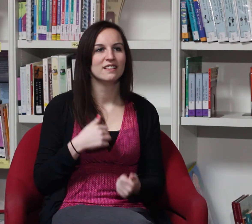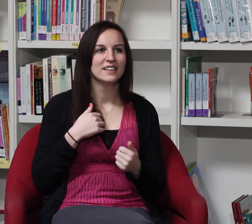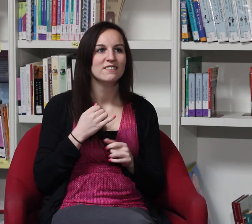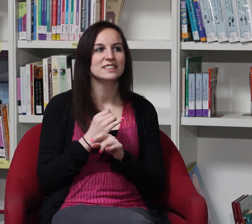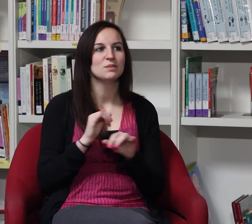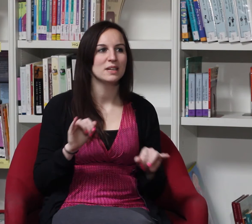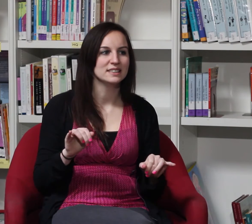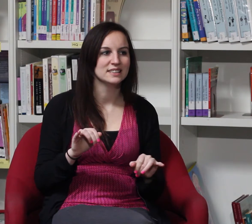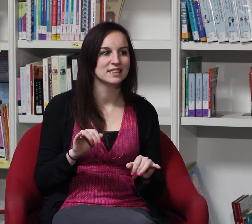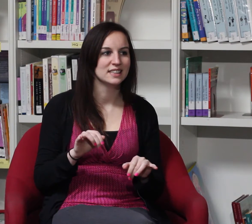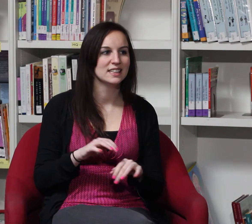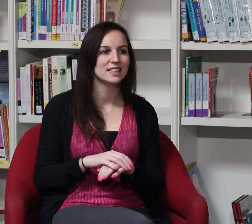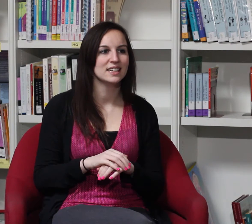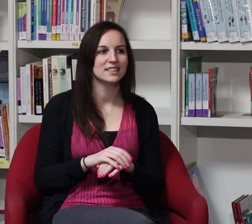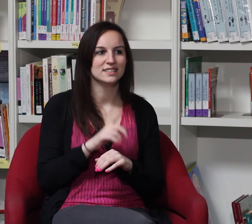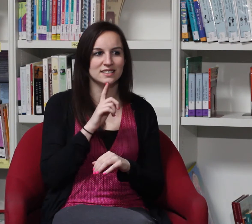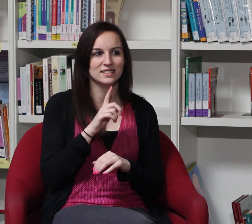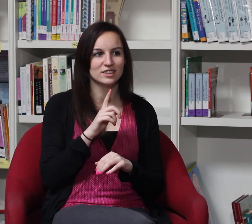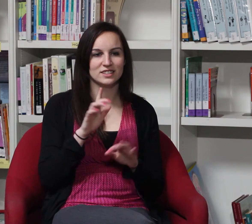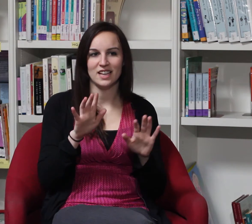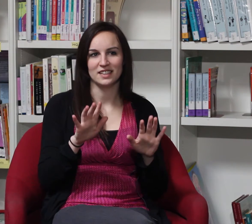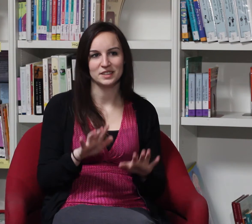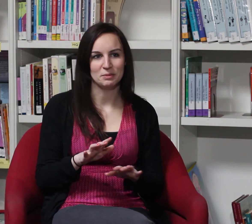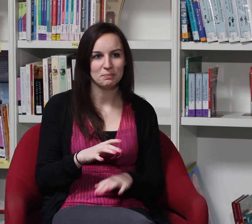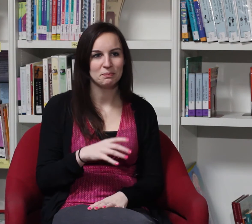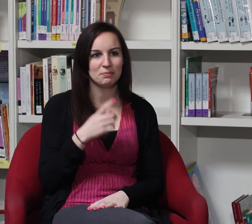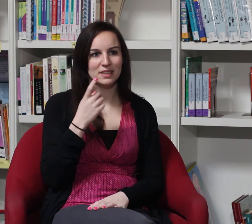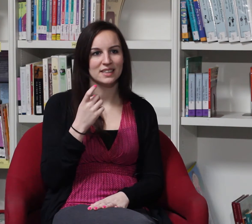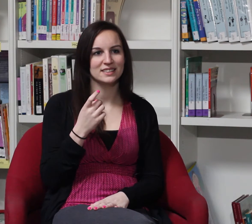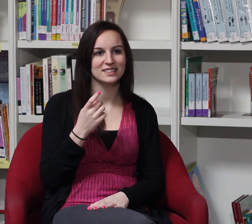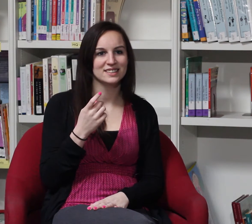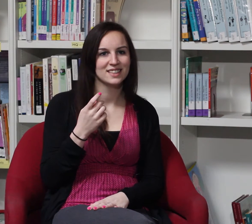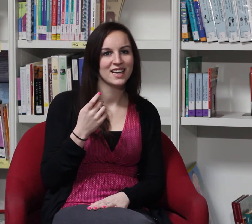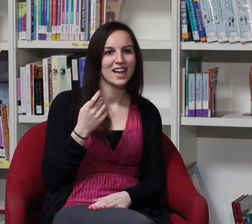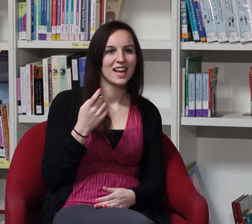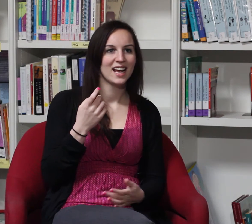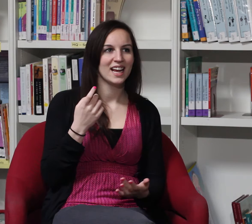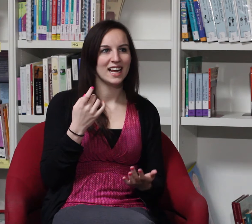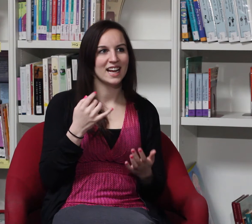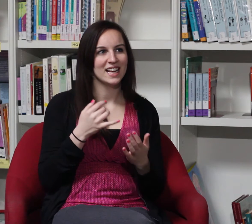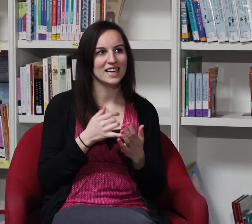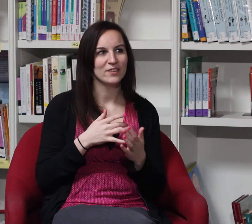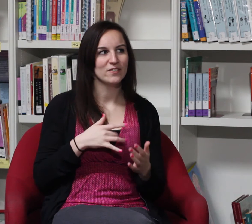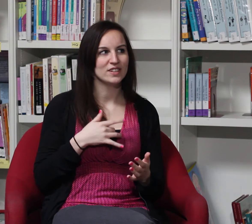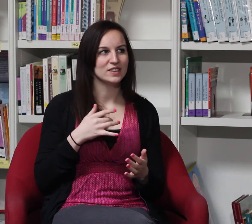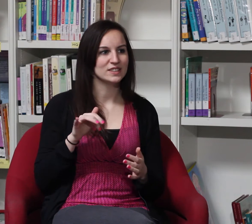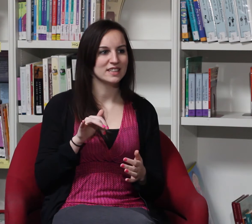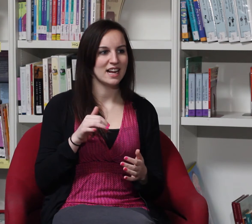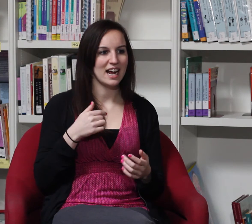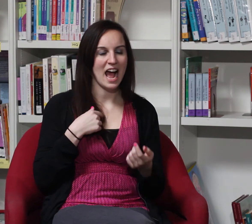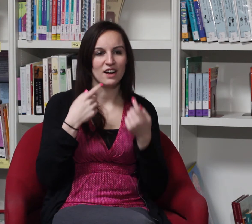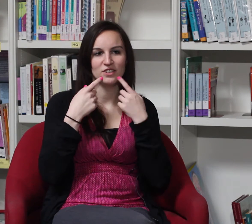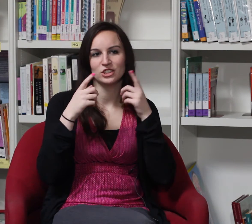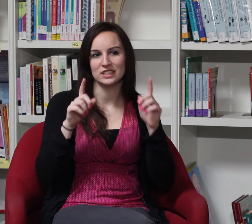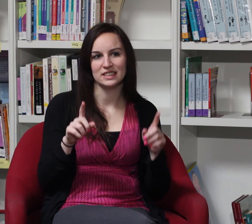to live independently is without them, because it feels like I've